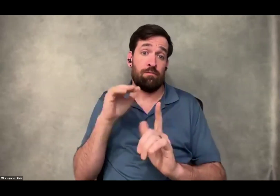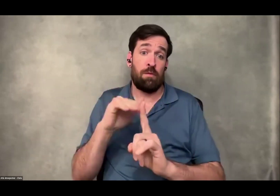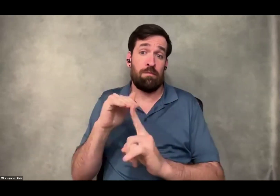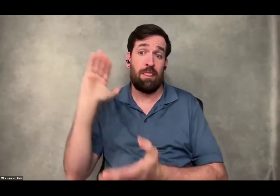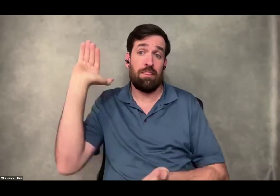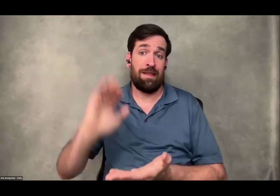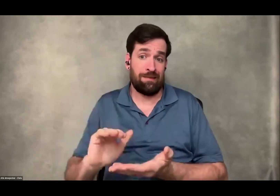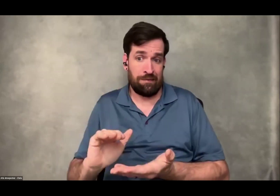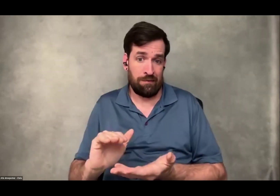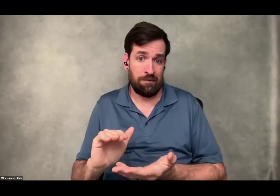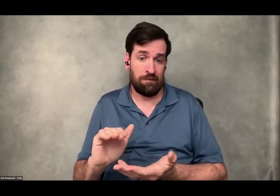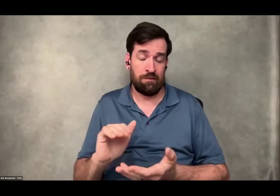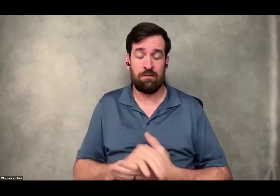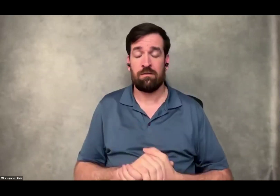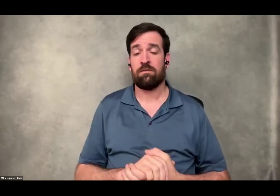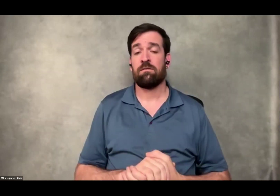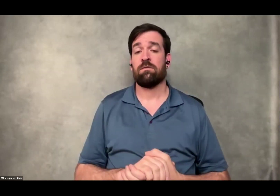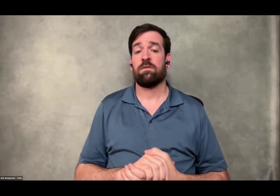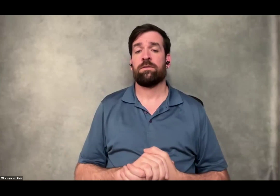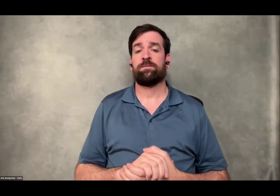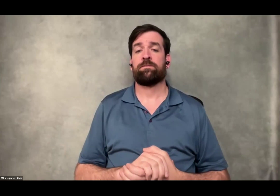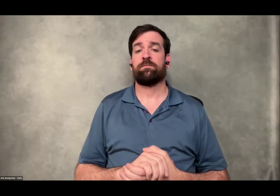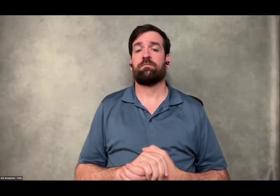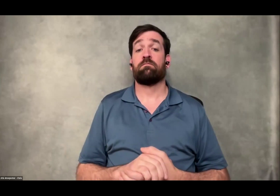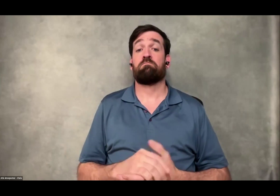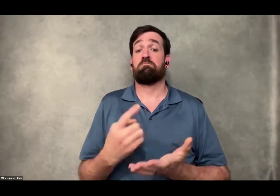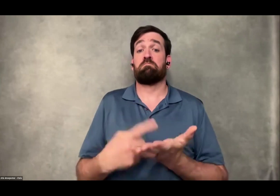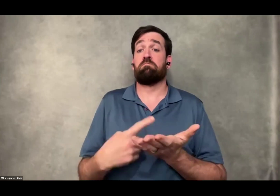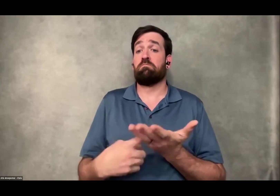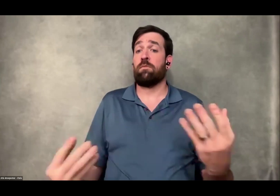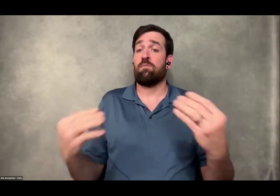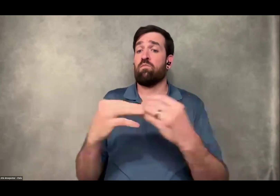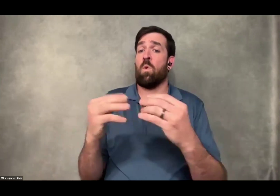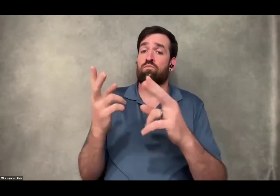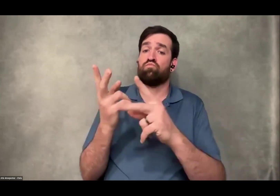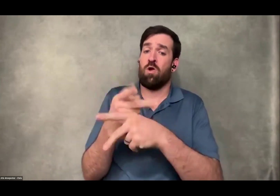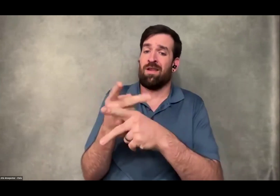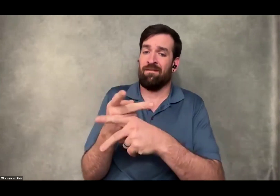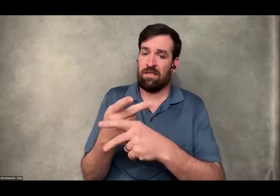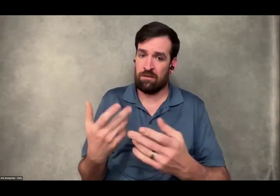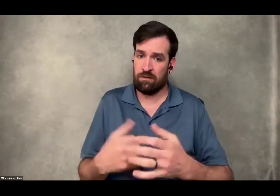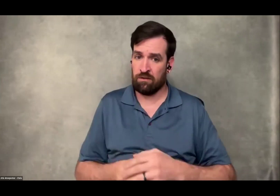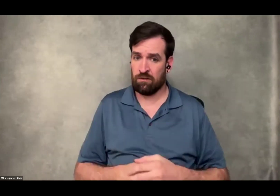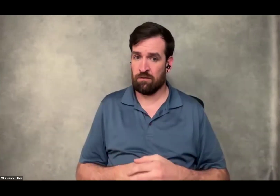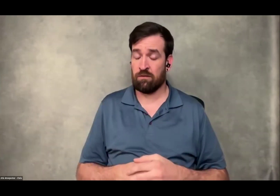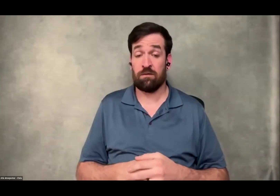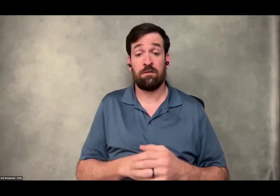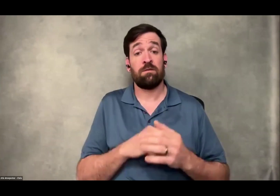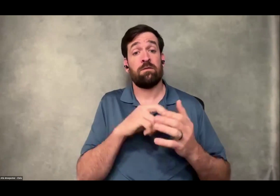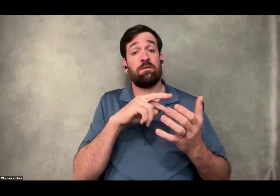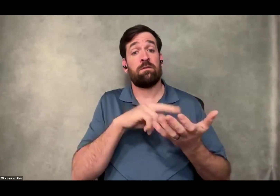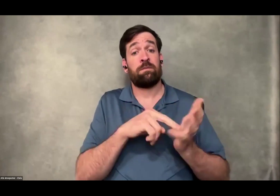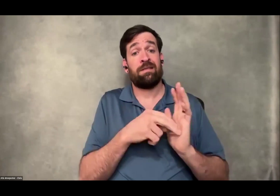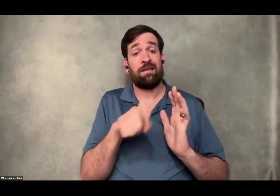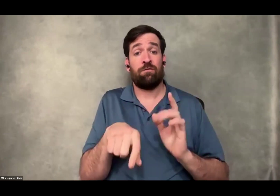right? Which is, what we're talking about is increasing productivity. So if if it means we have to prompt